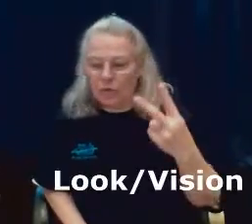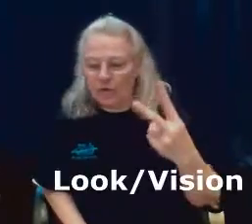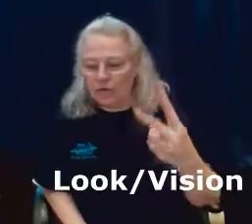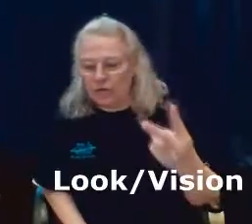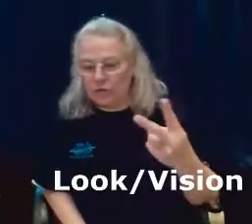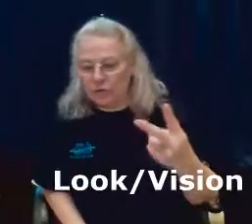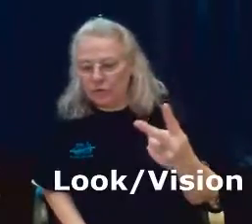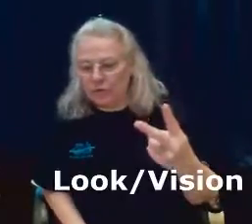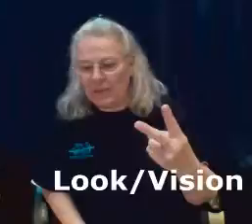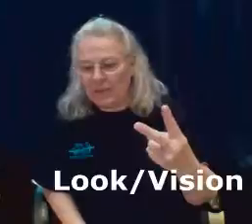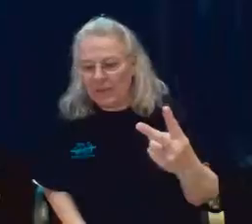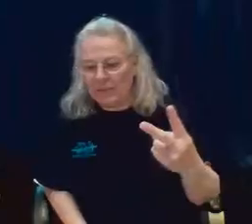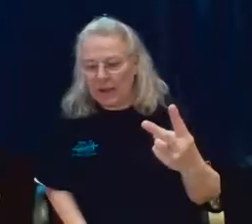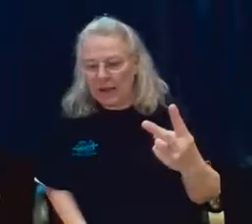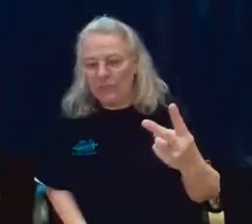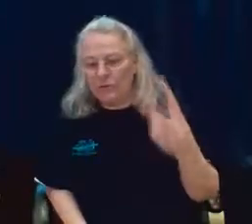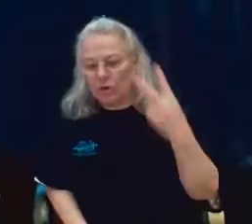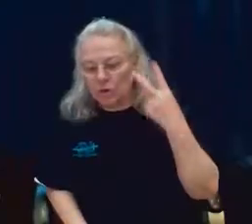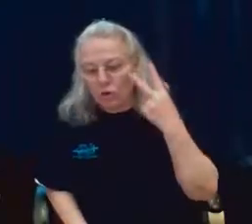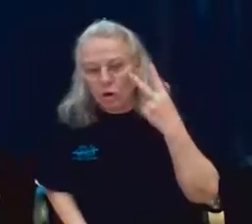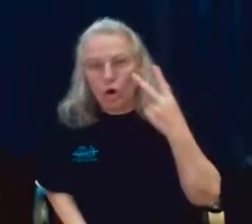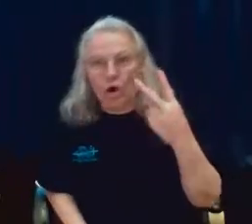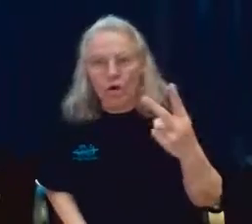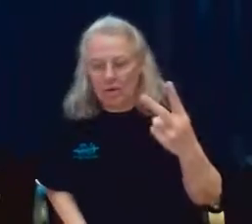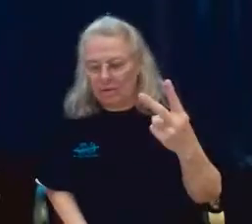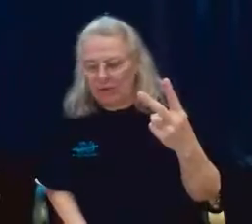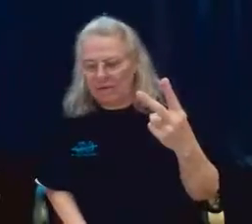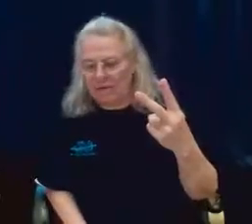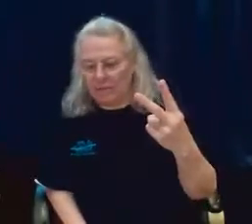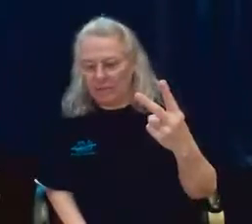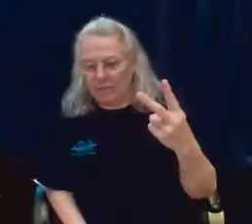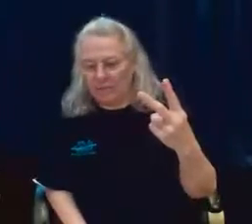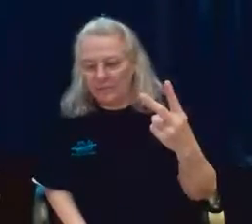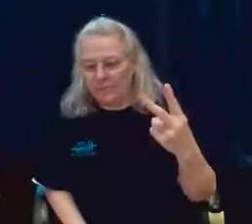going to then be able to look at something.